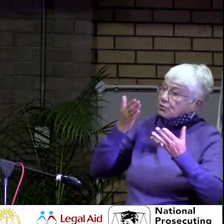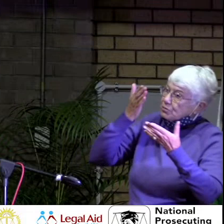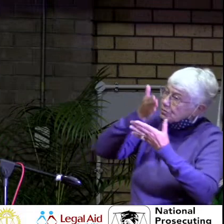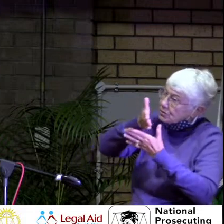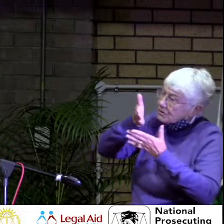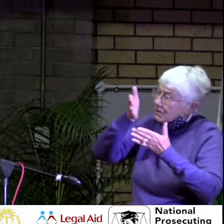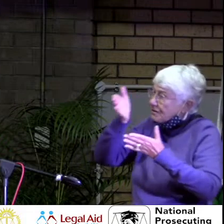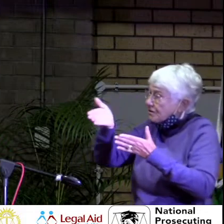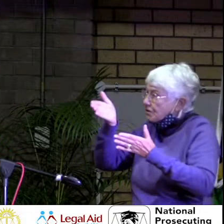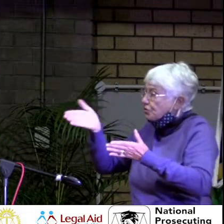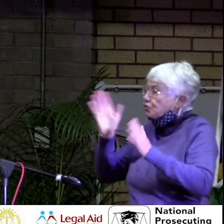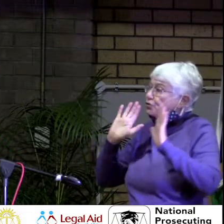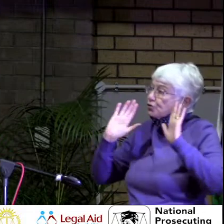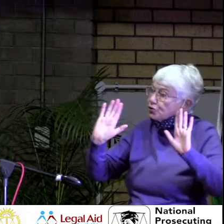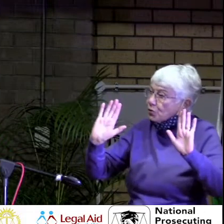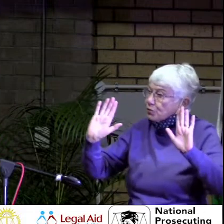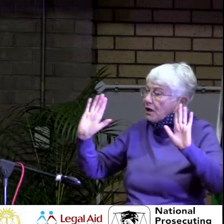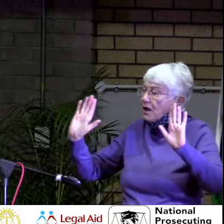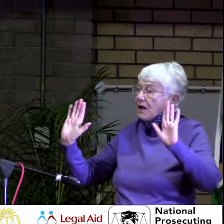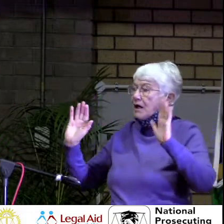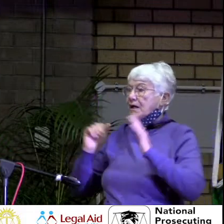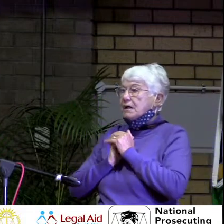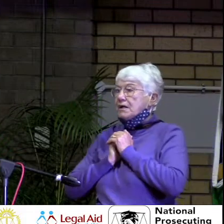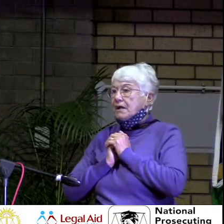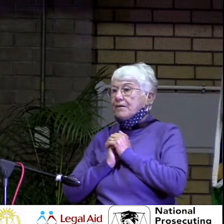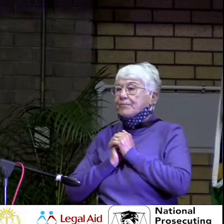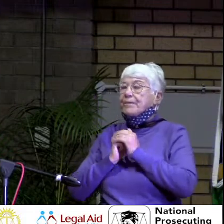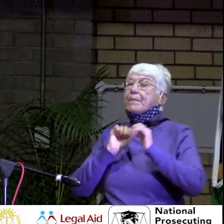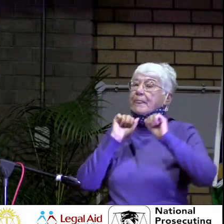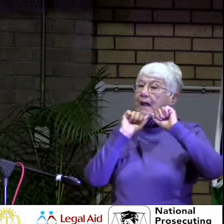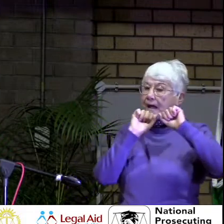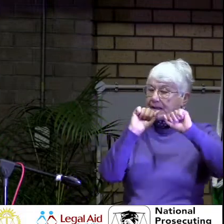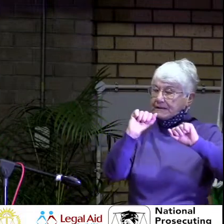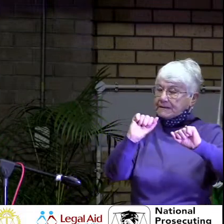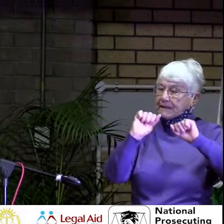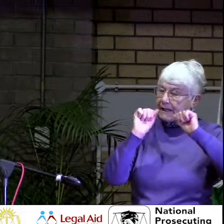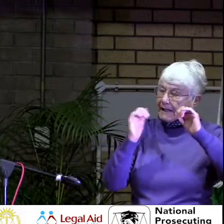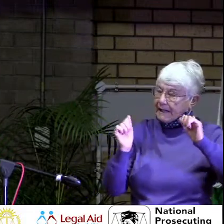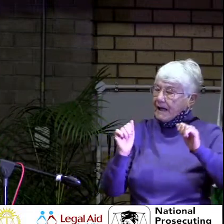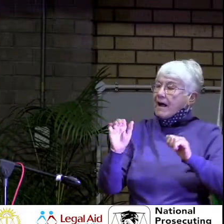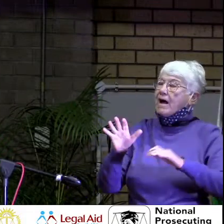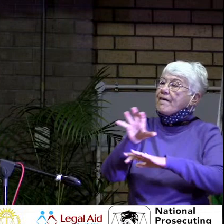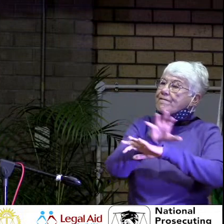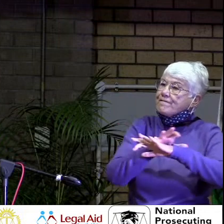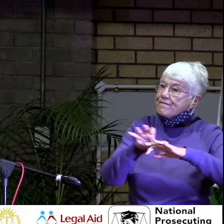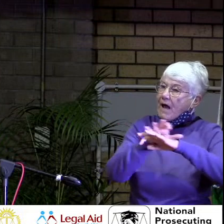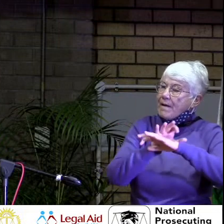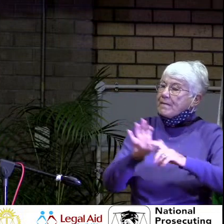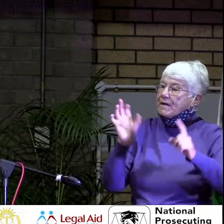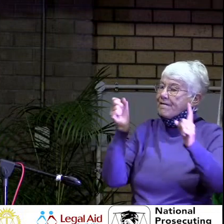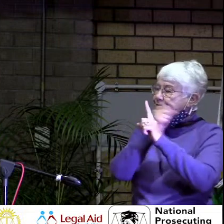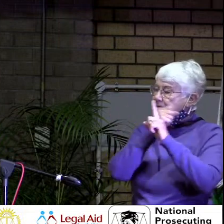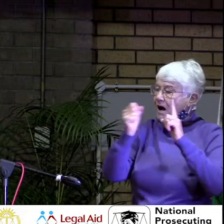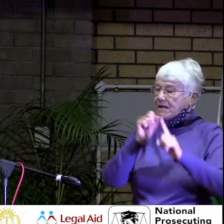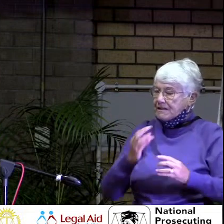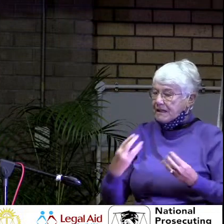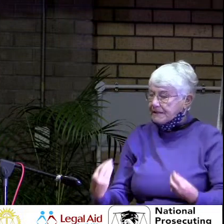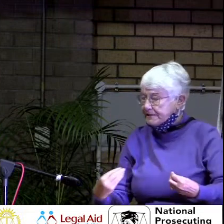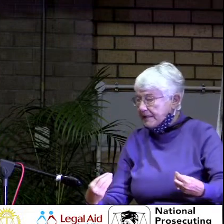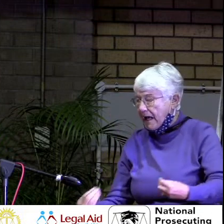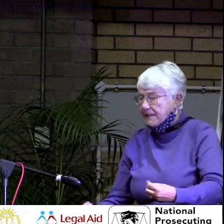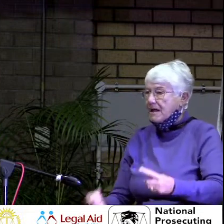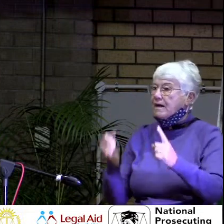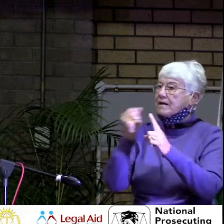units. FCS is family violence, child protection, and sexual offences. And they focus on